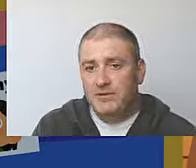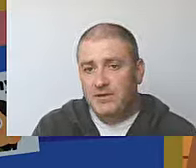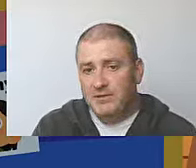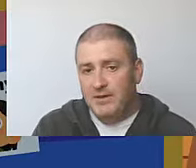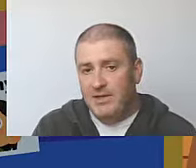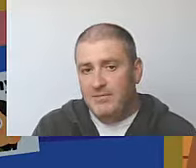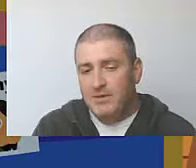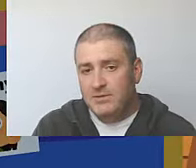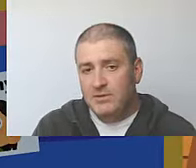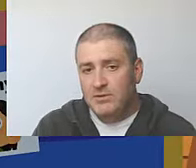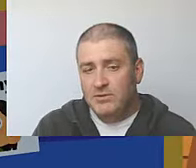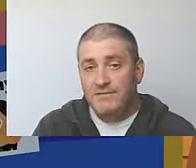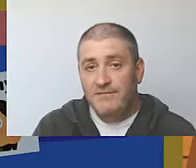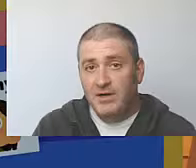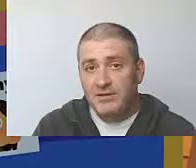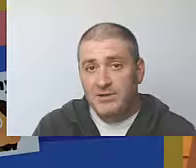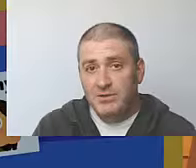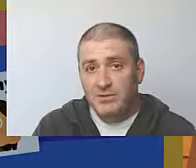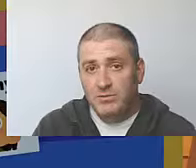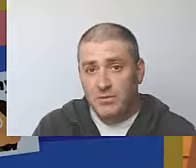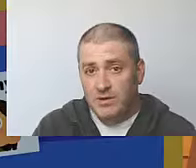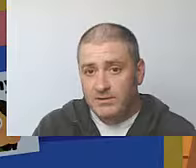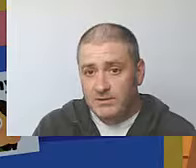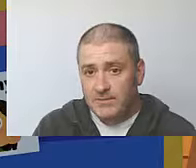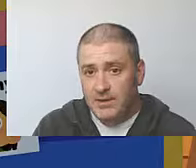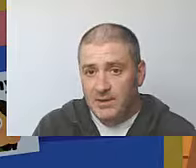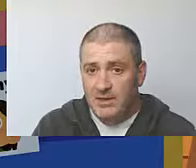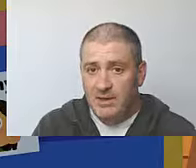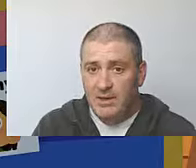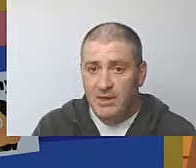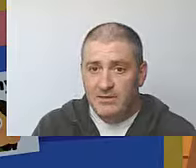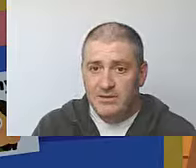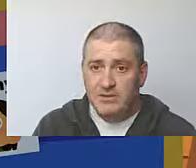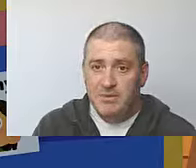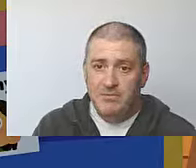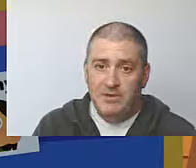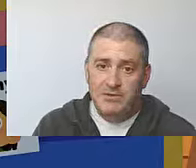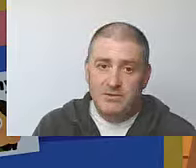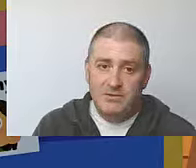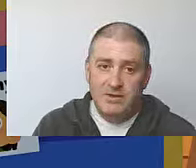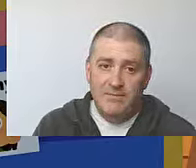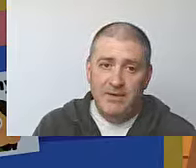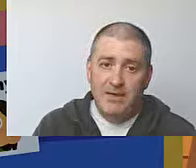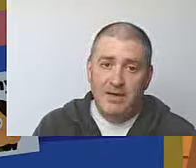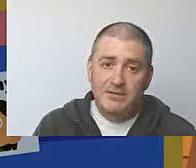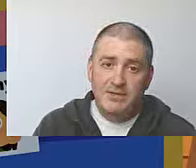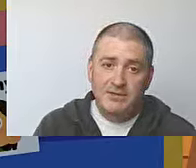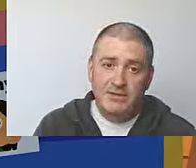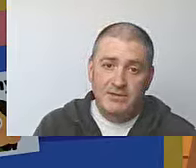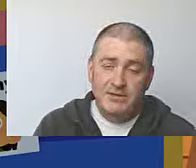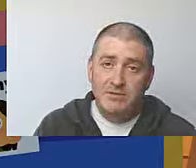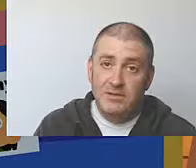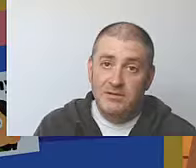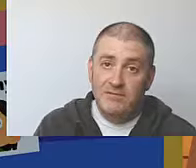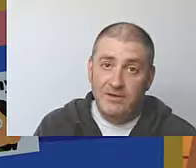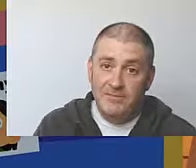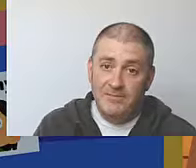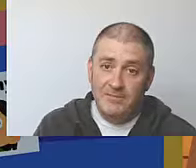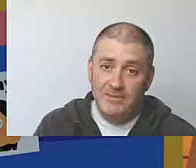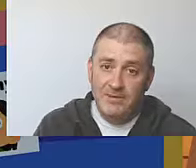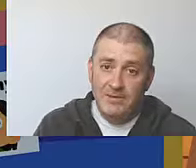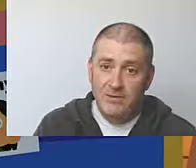work. The game is called Find Your Words. It has just been released on Steam and it is totally